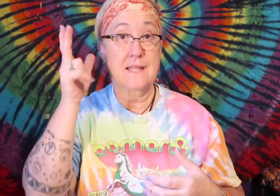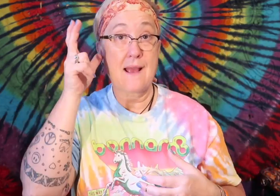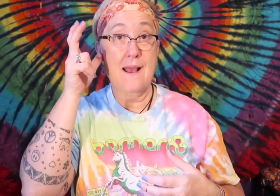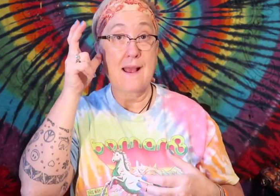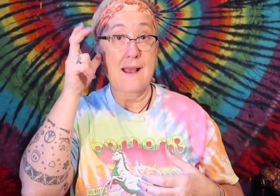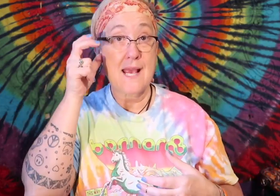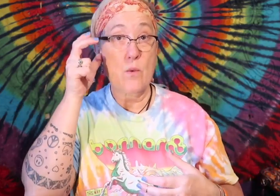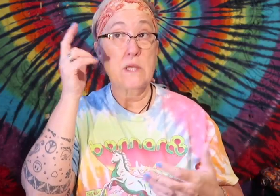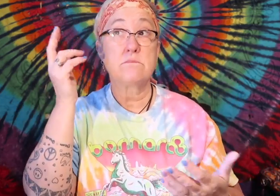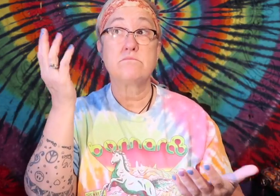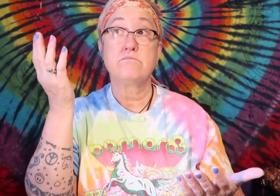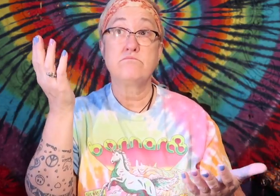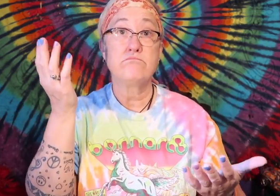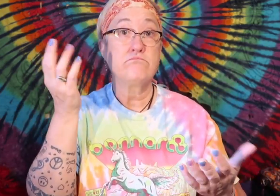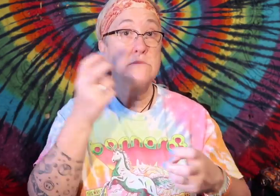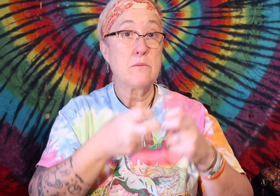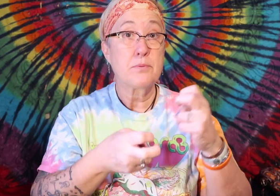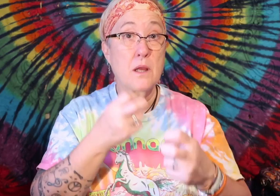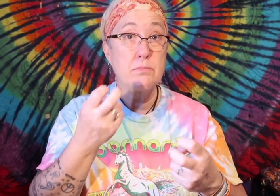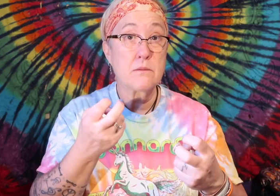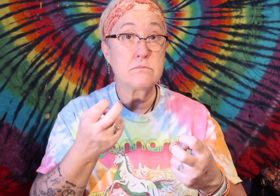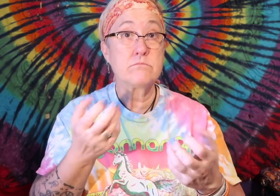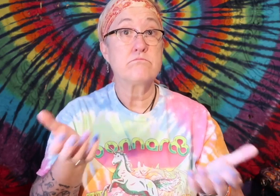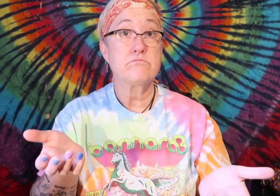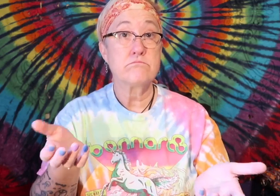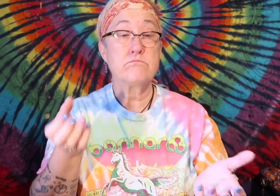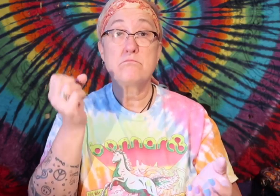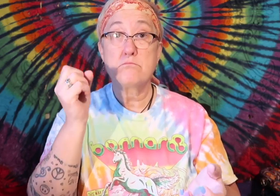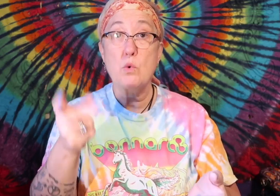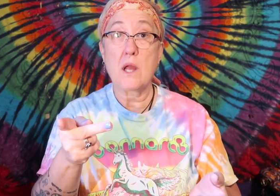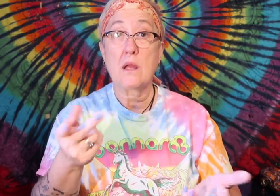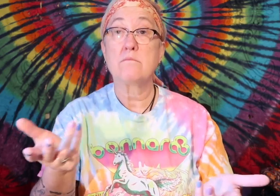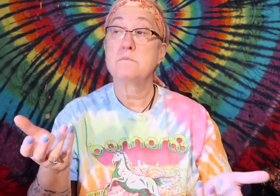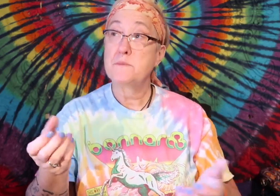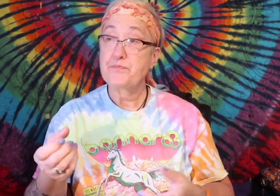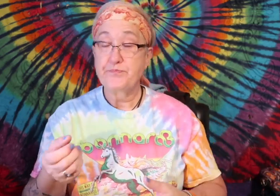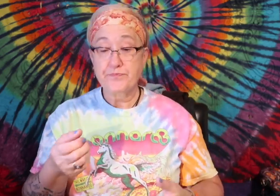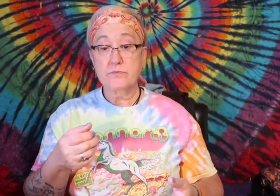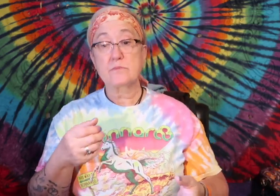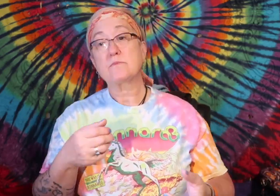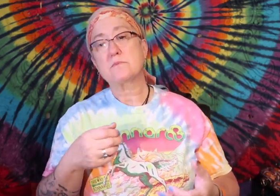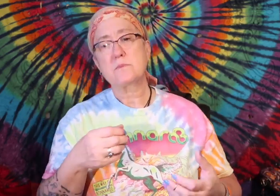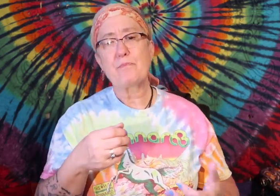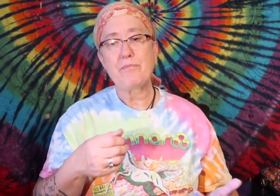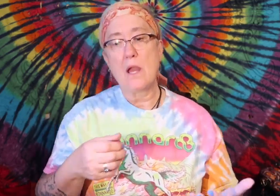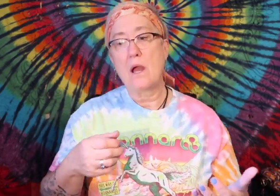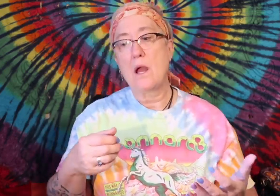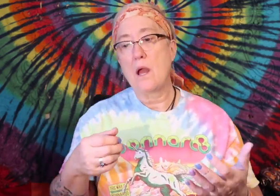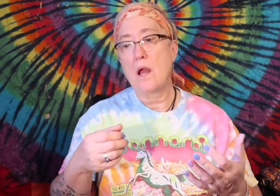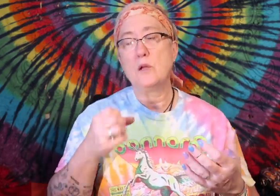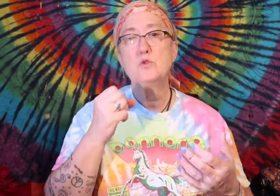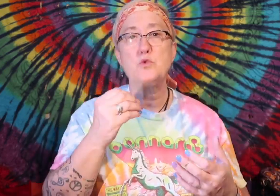me, you know what? I think she might have a hearing problem. I said, well, okay.